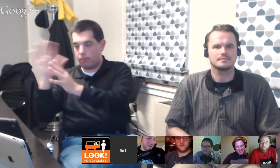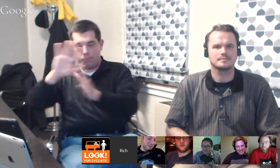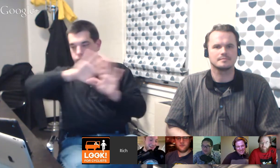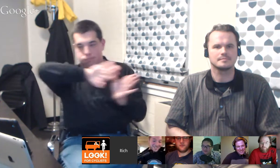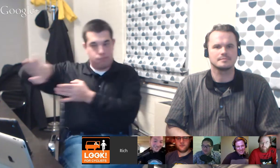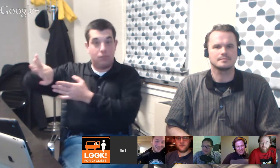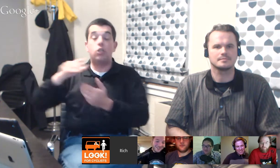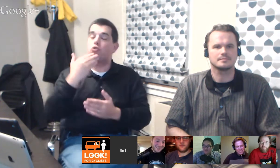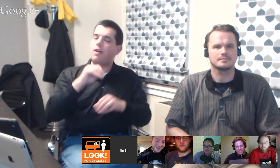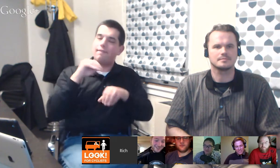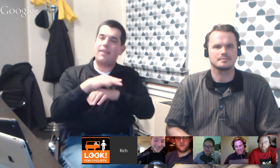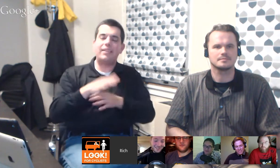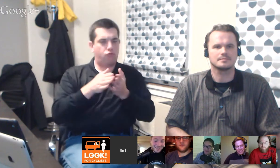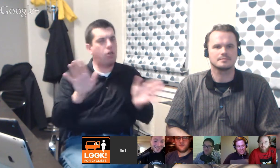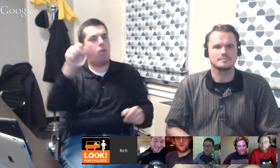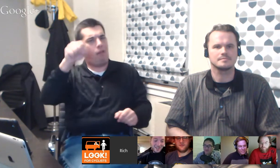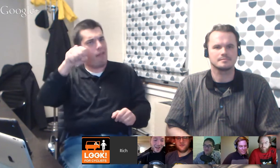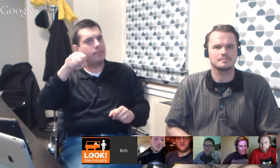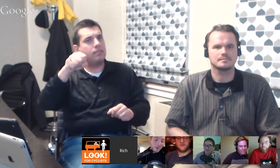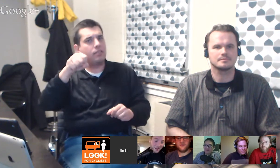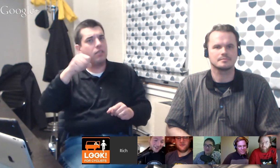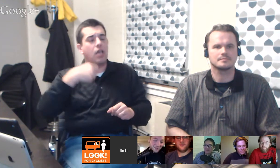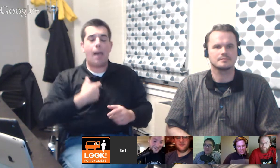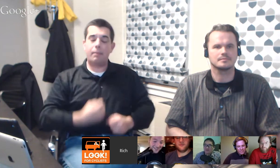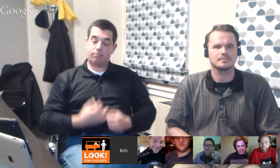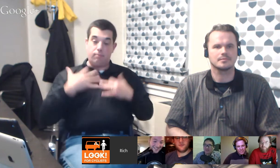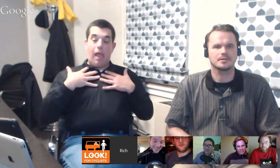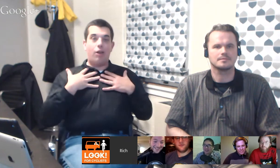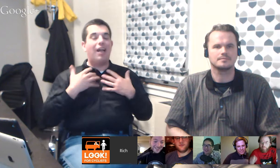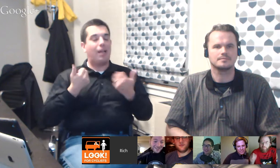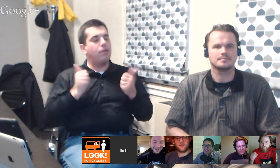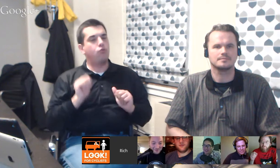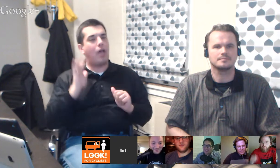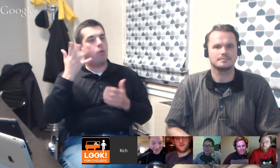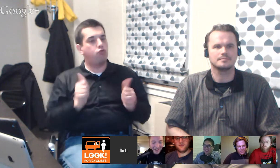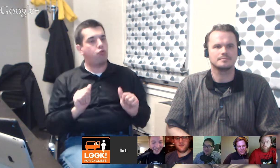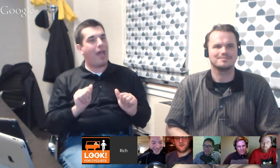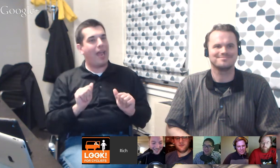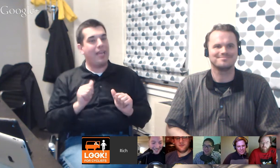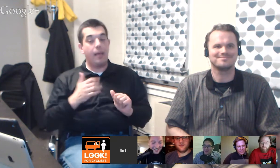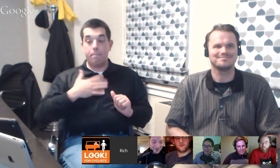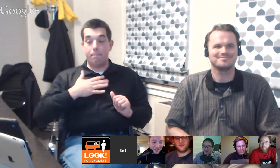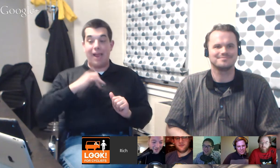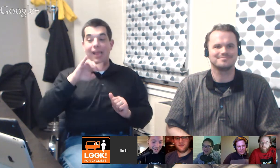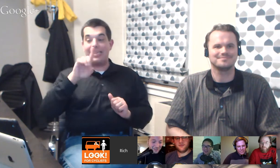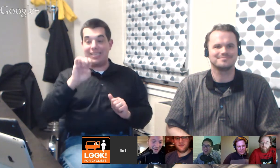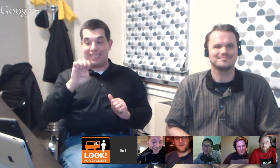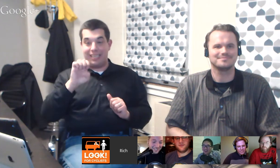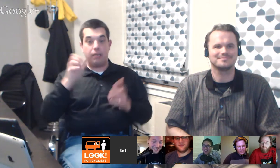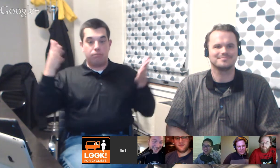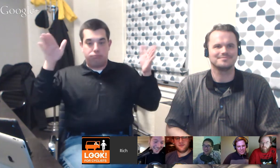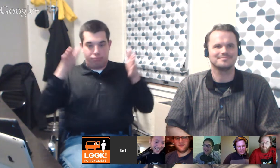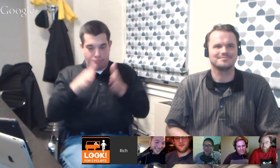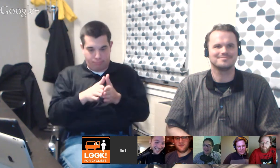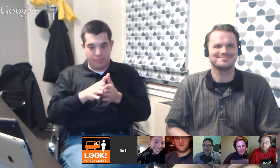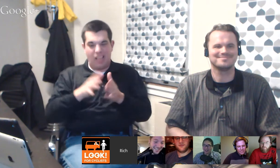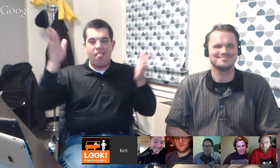some good advice in general. So I'm inspired. I'll try to like trim down my IDE so I don't have all the